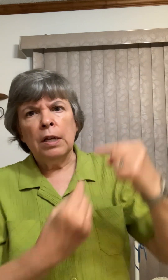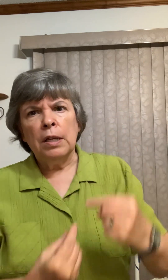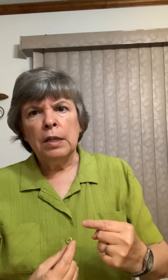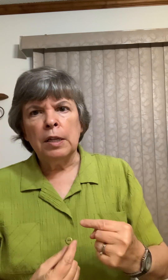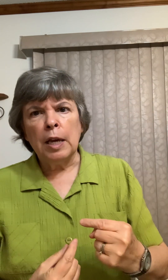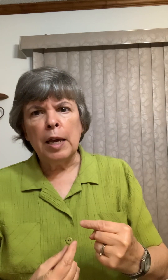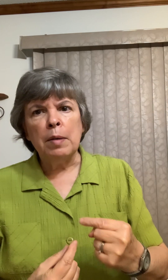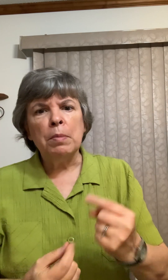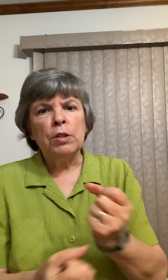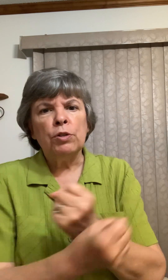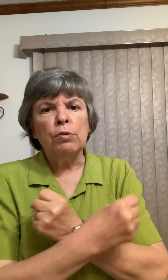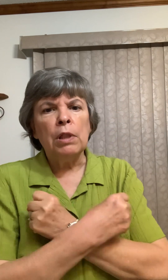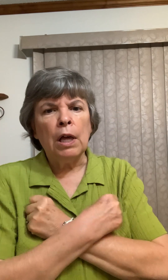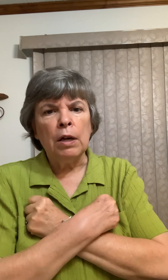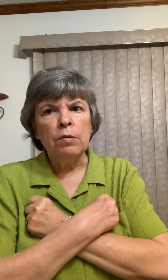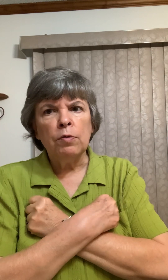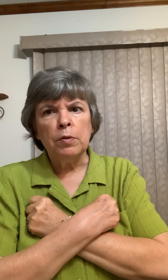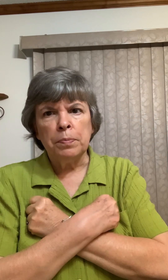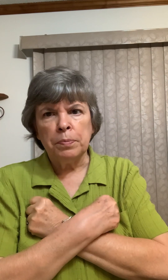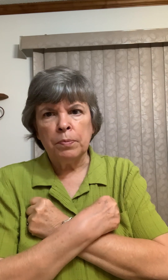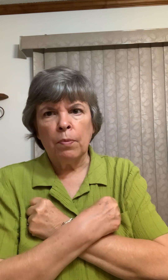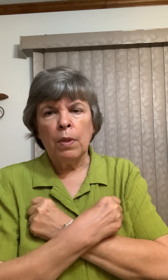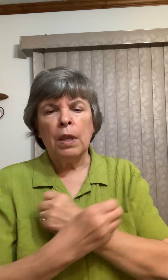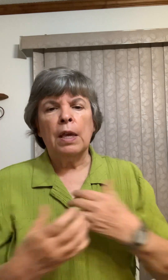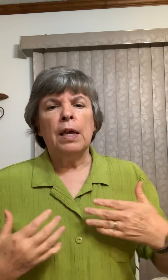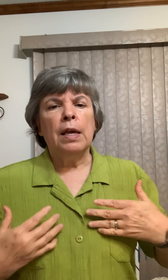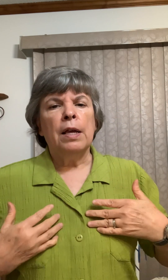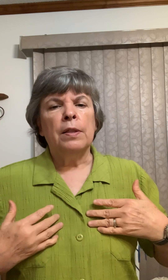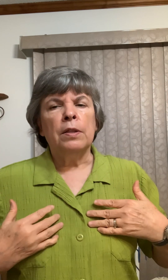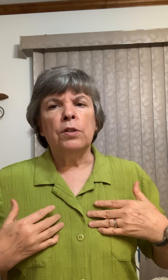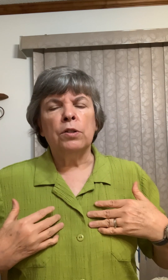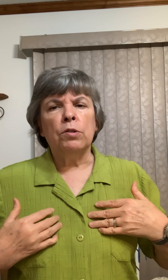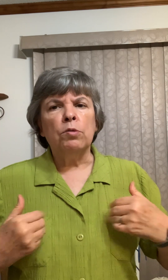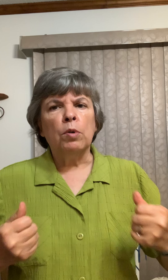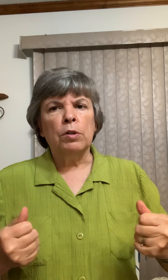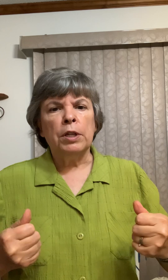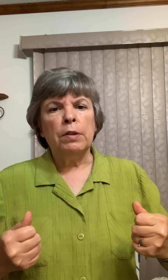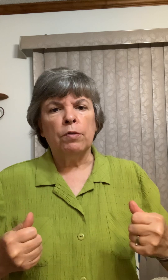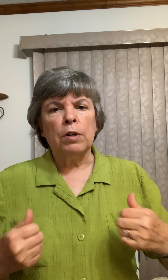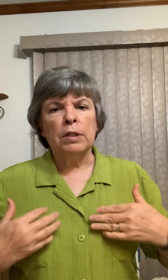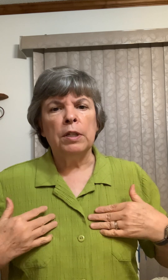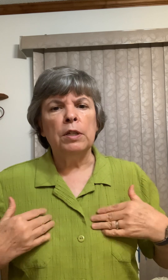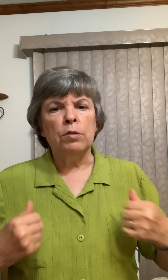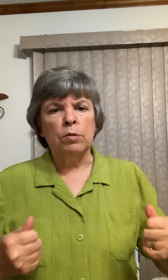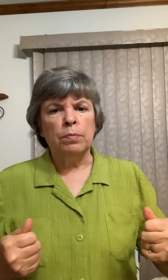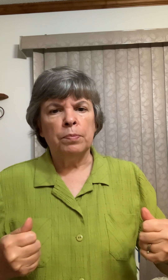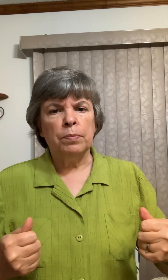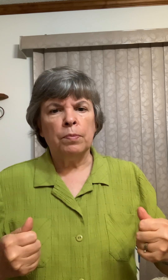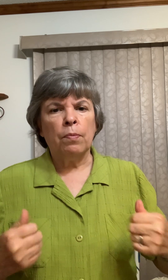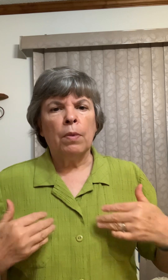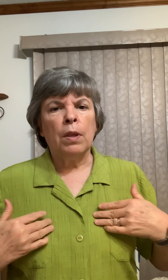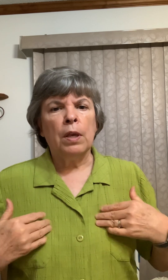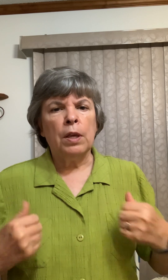He came to love. This is a new word for us, heal.